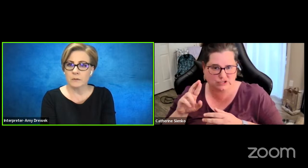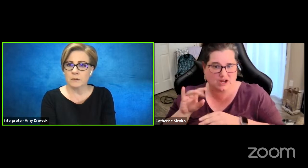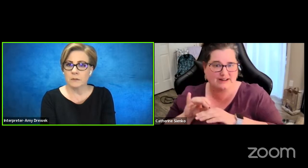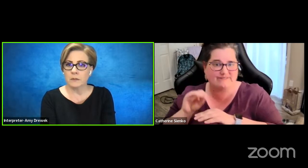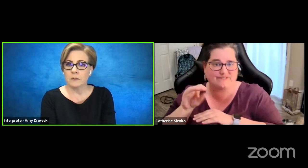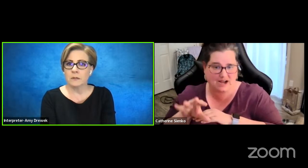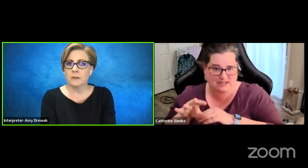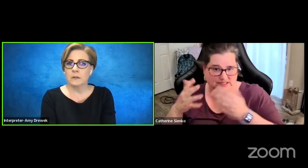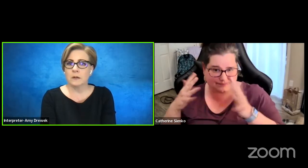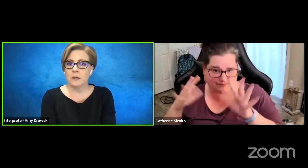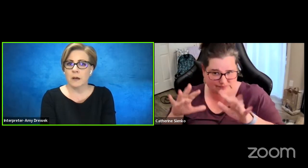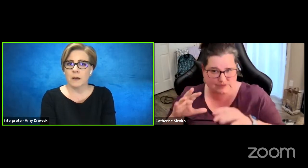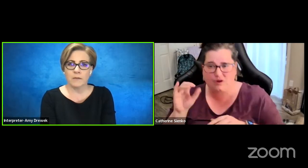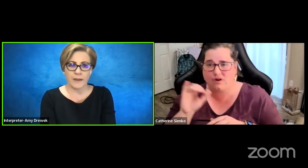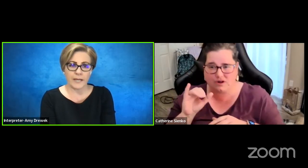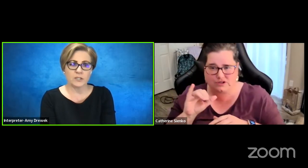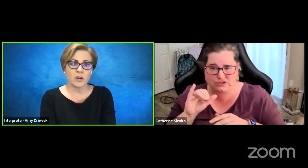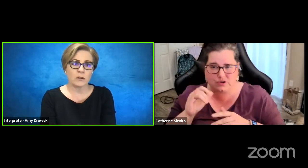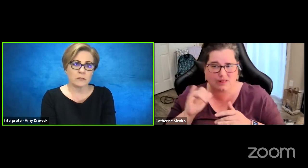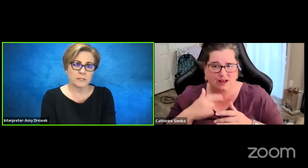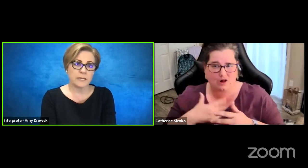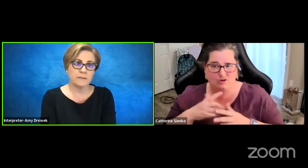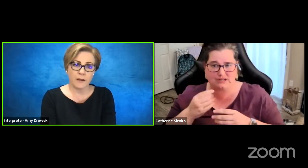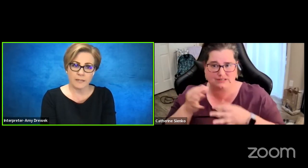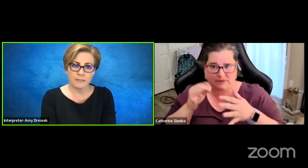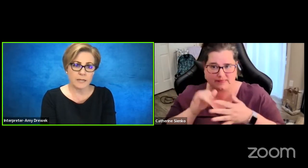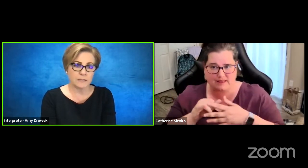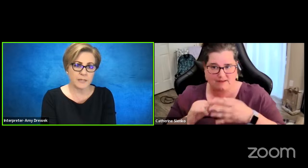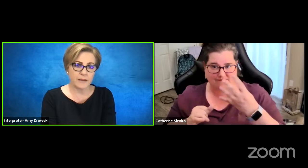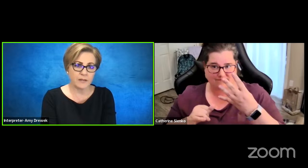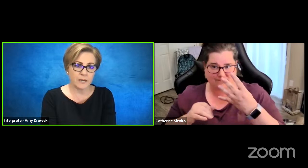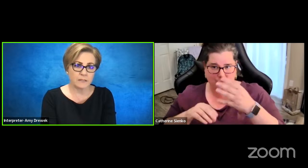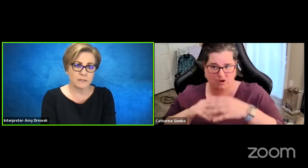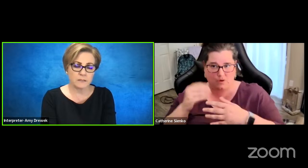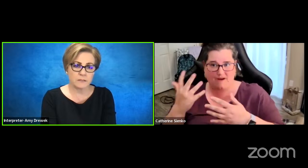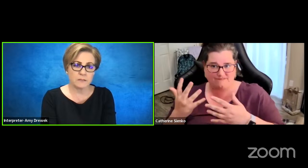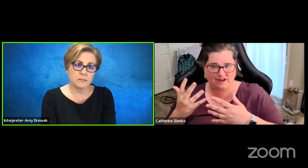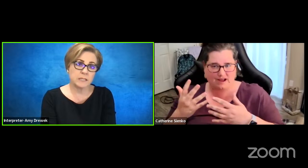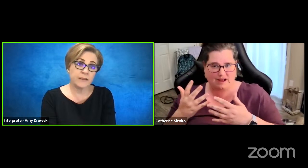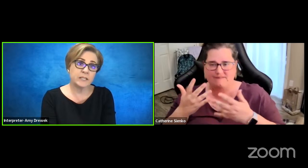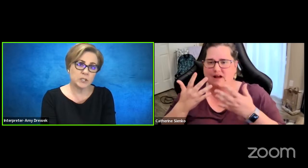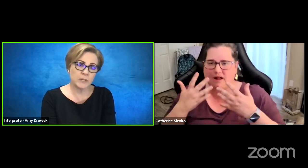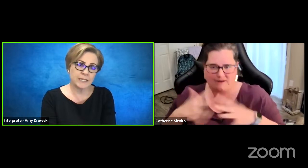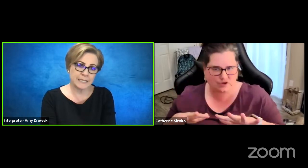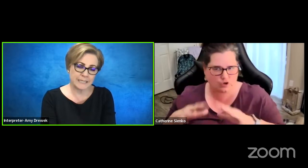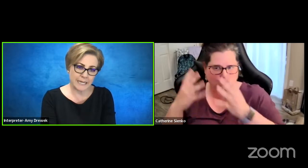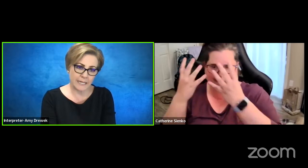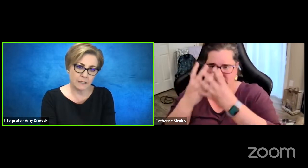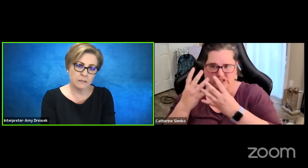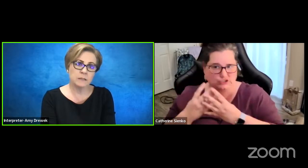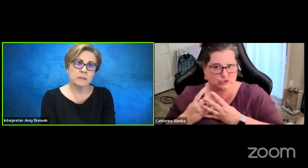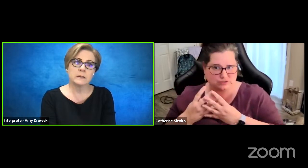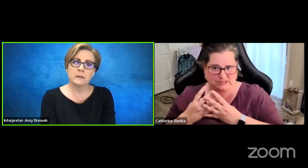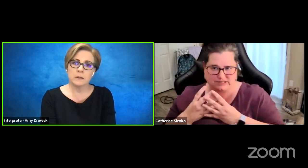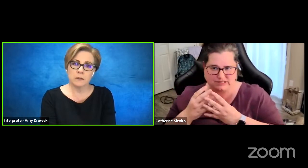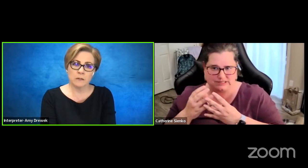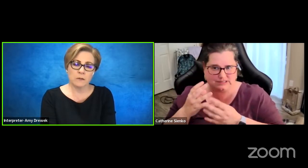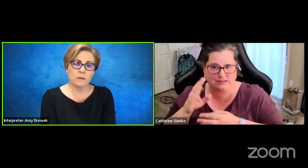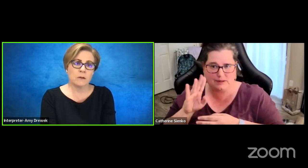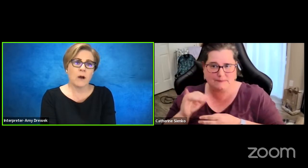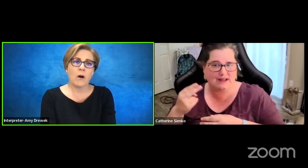Please be mindful of HR's advice that has been given to us